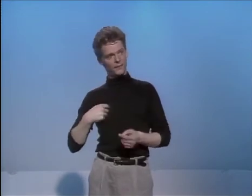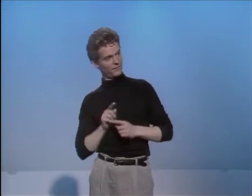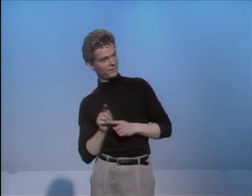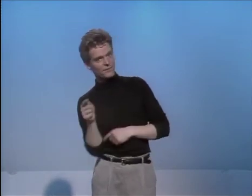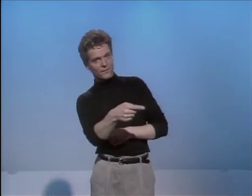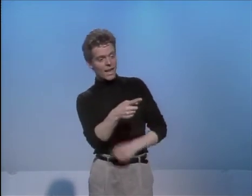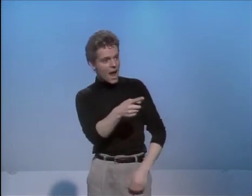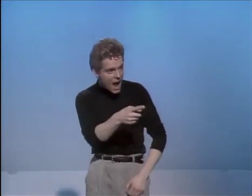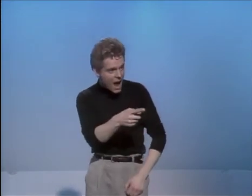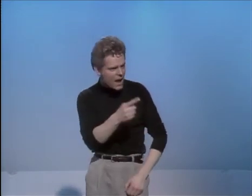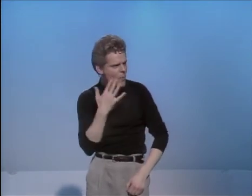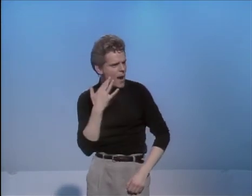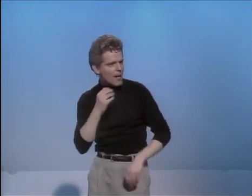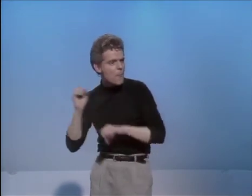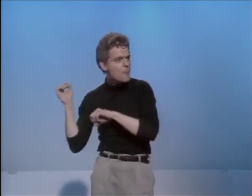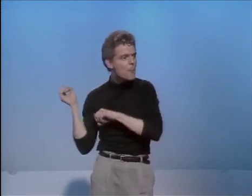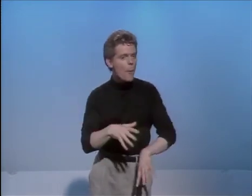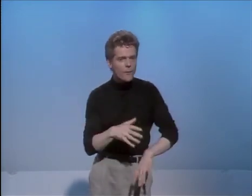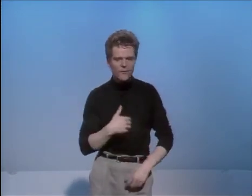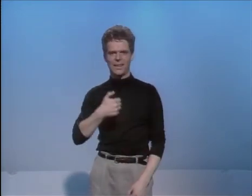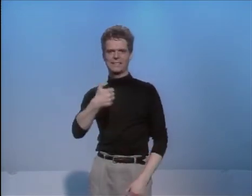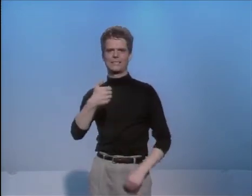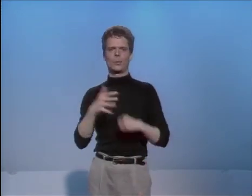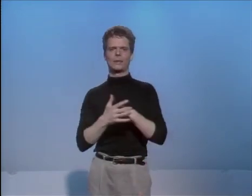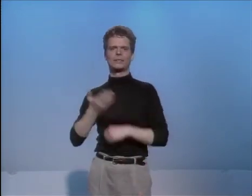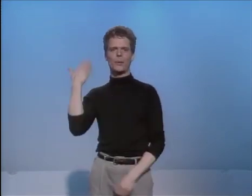road." "Really? When did you move?" "Oh, about